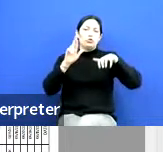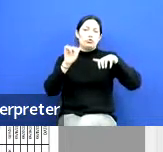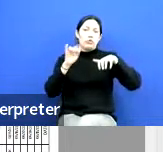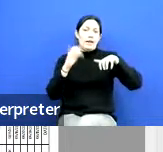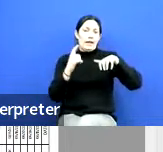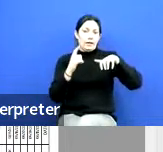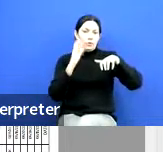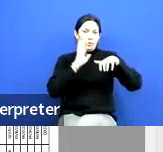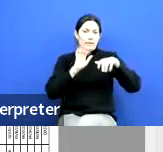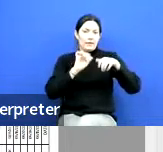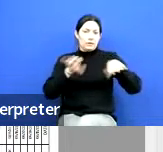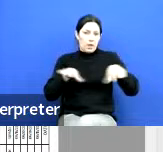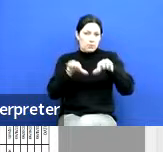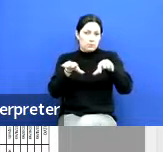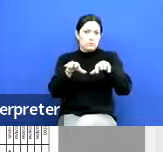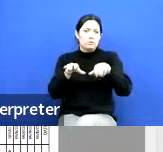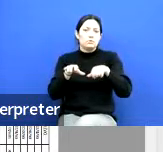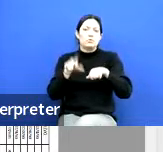conditions we placed on